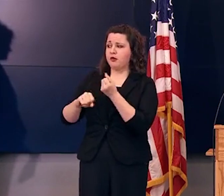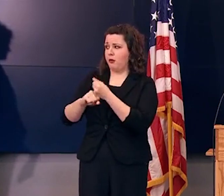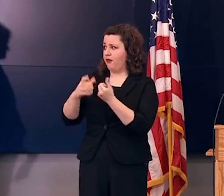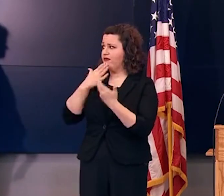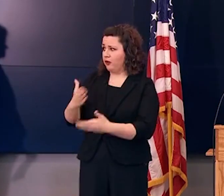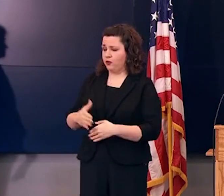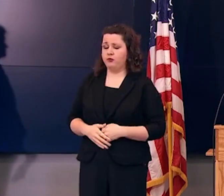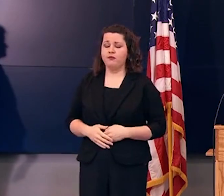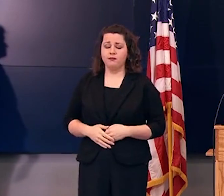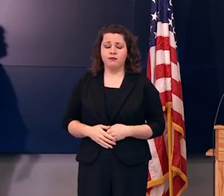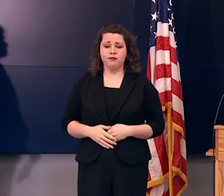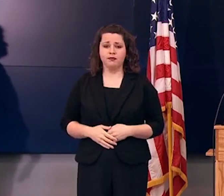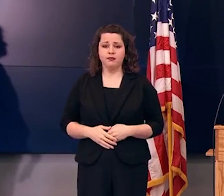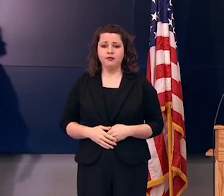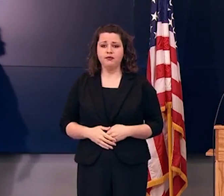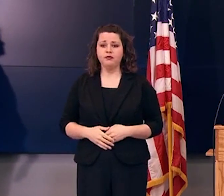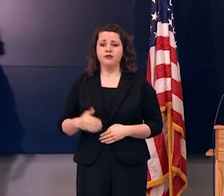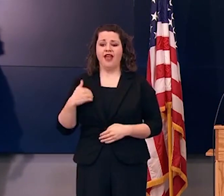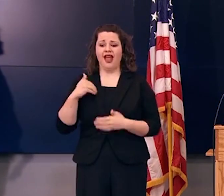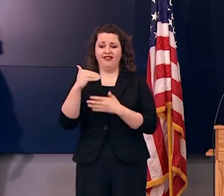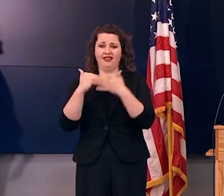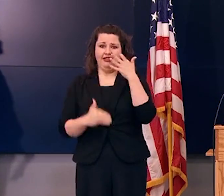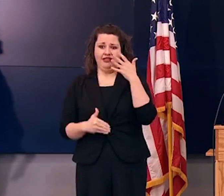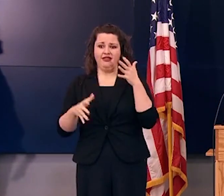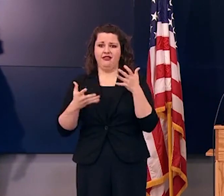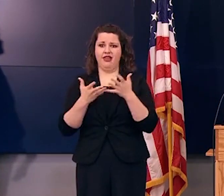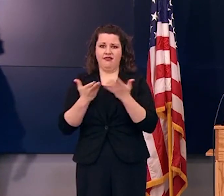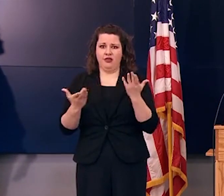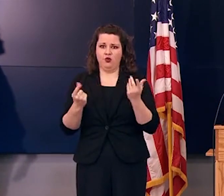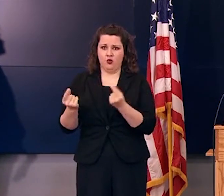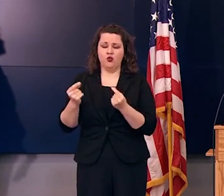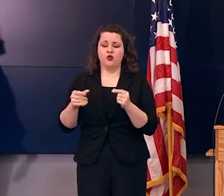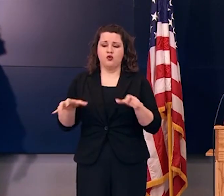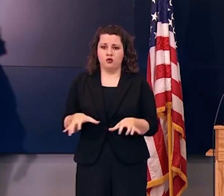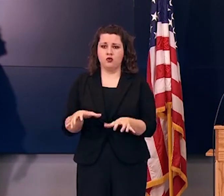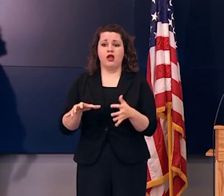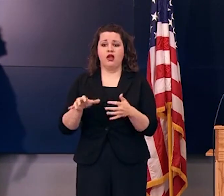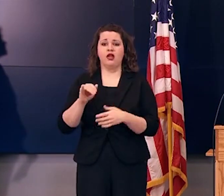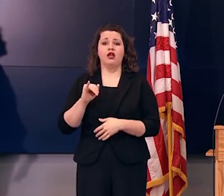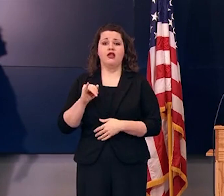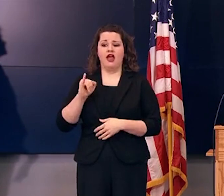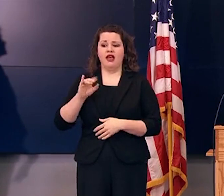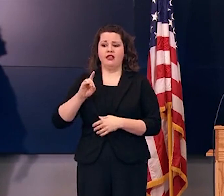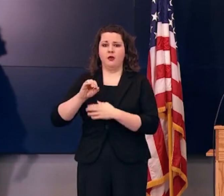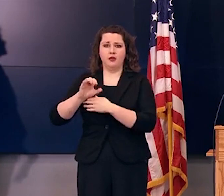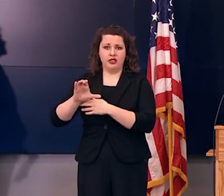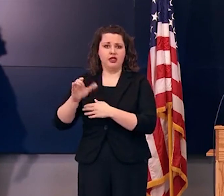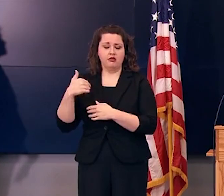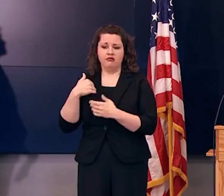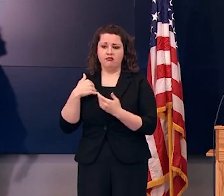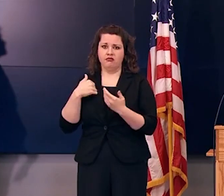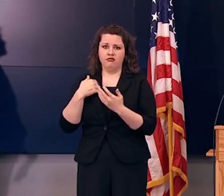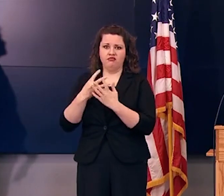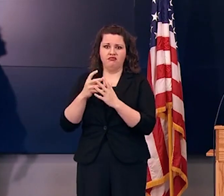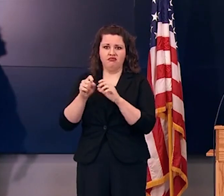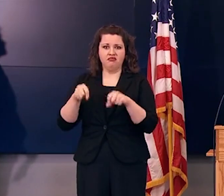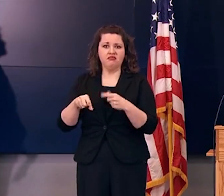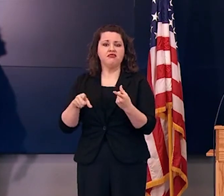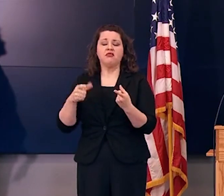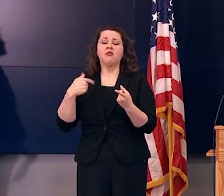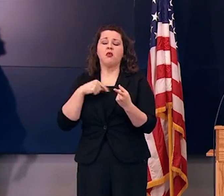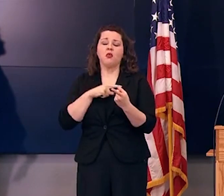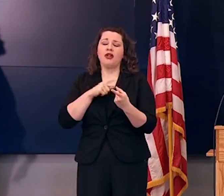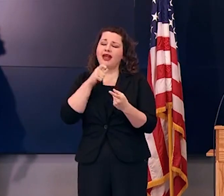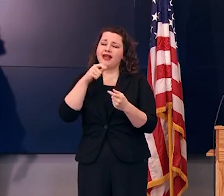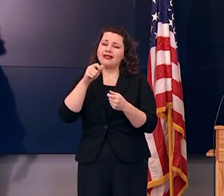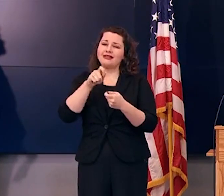you. We have a list of actions that were taken, IDOC has taken over the past month. I'm not going to go into every detail